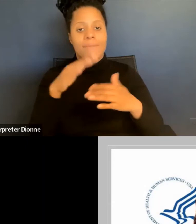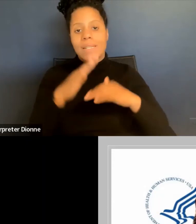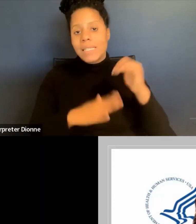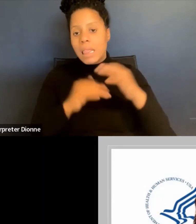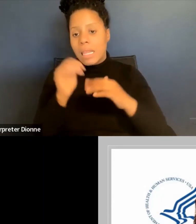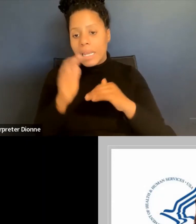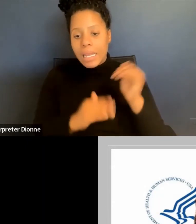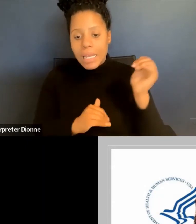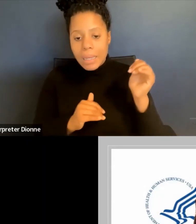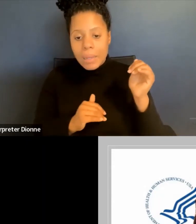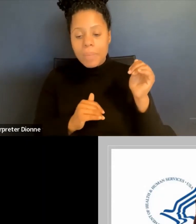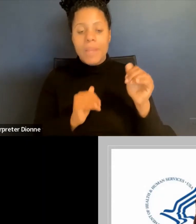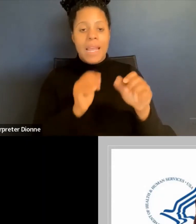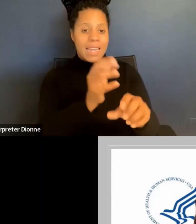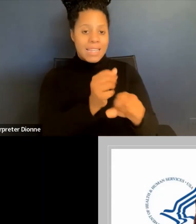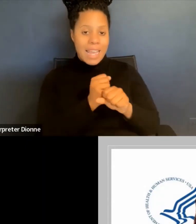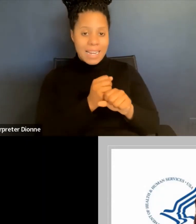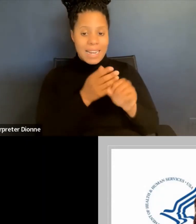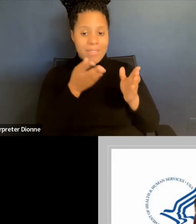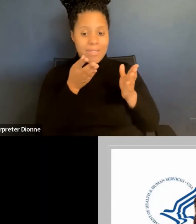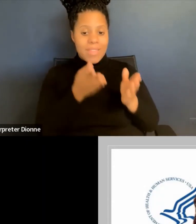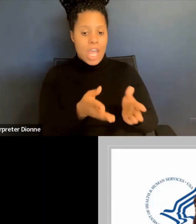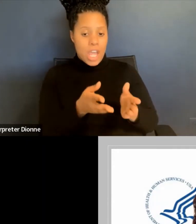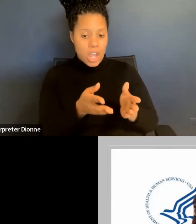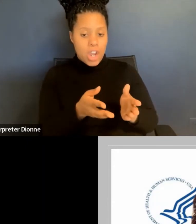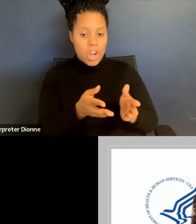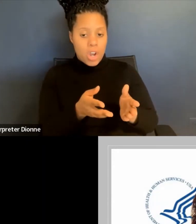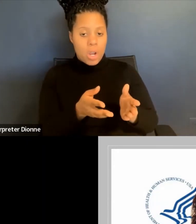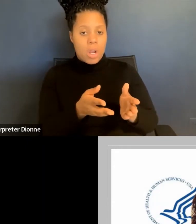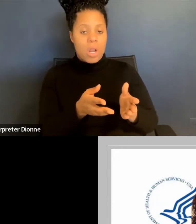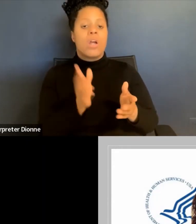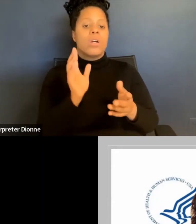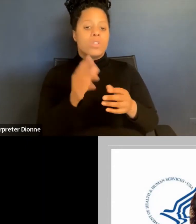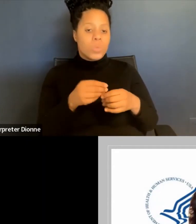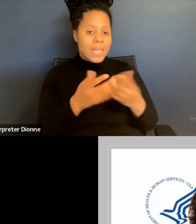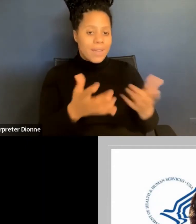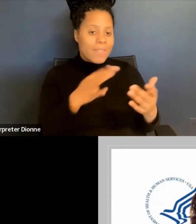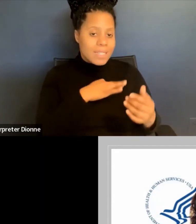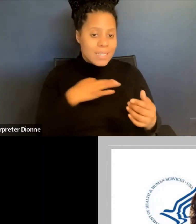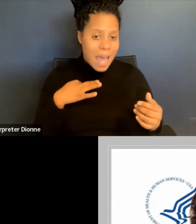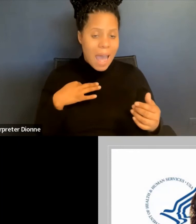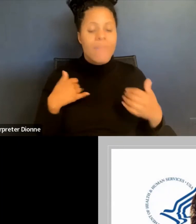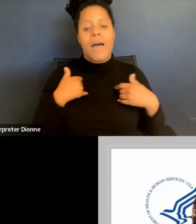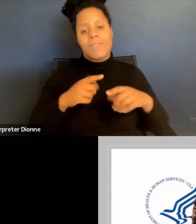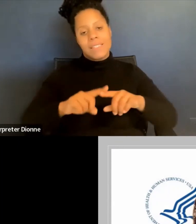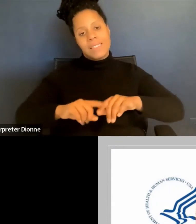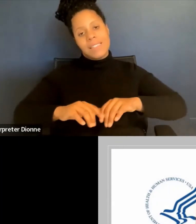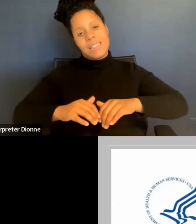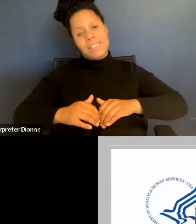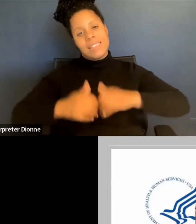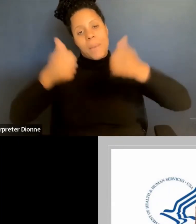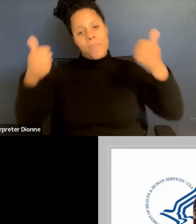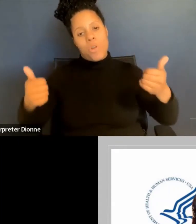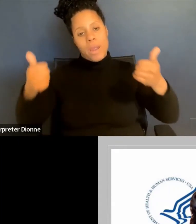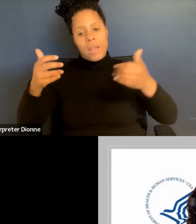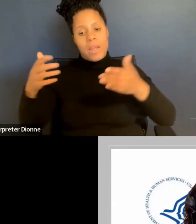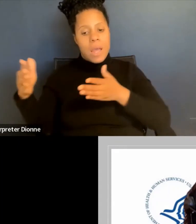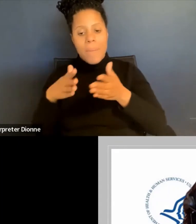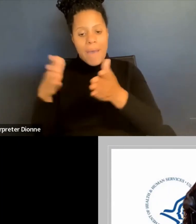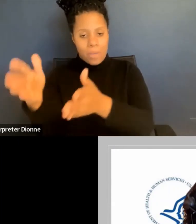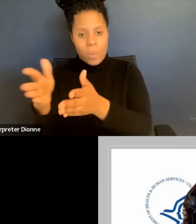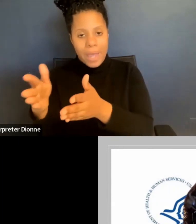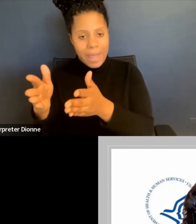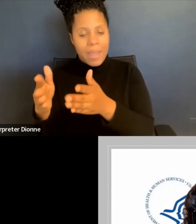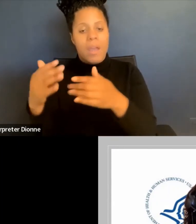it to staff there, I think there's a separate pathway directly with nursing homes. So this is really for the community